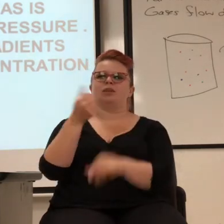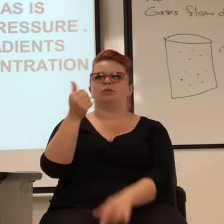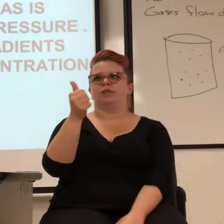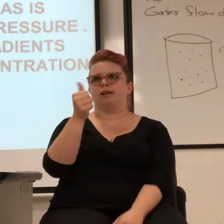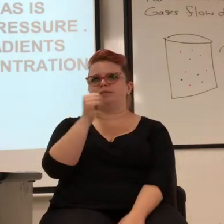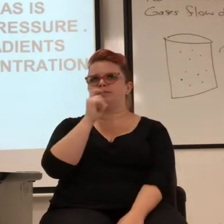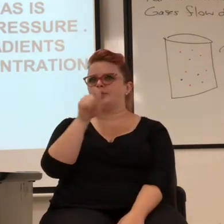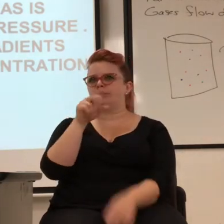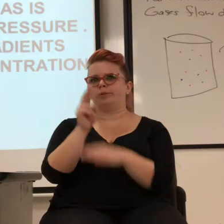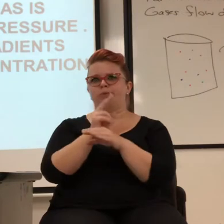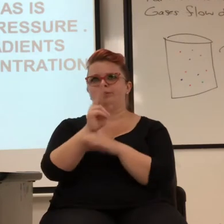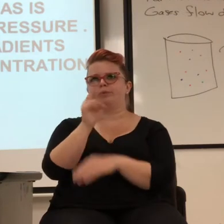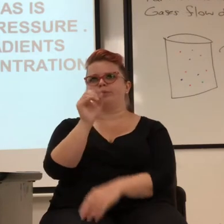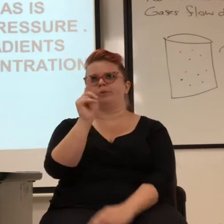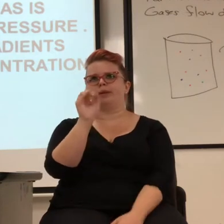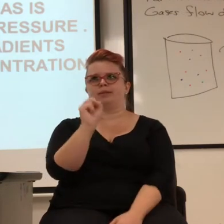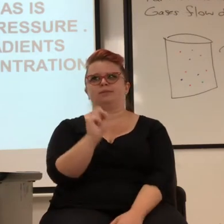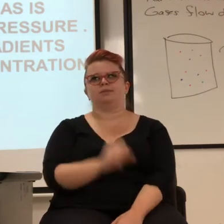Okay.